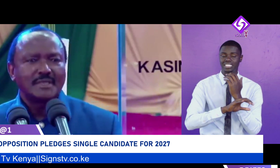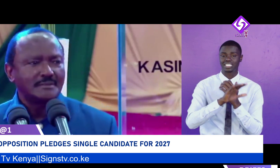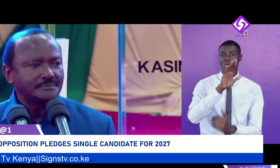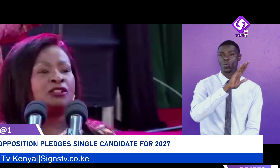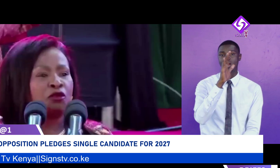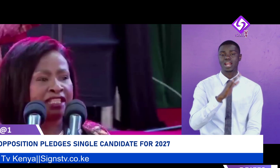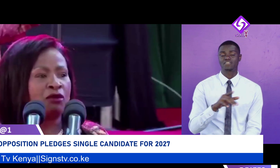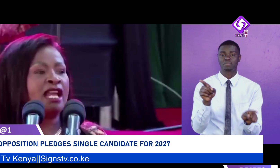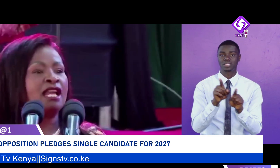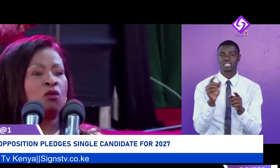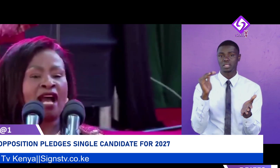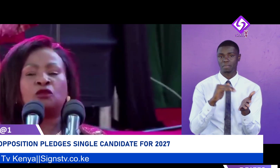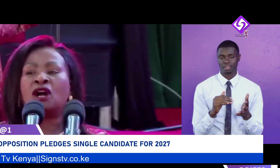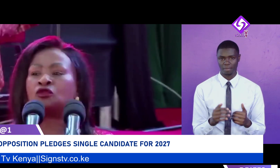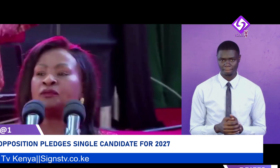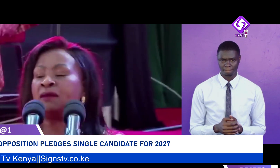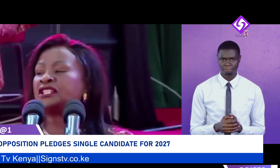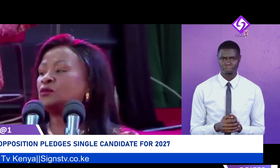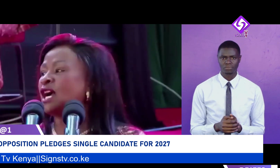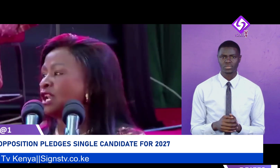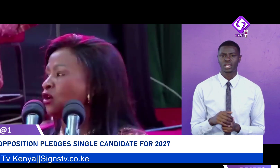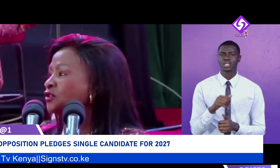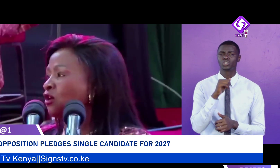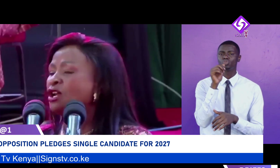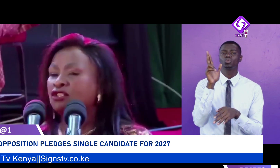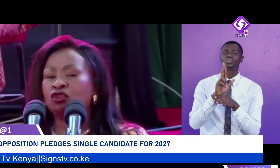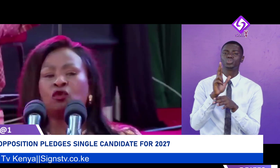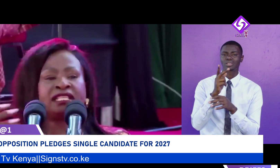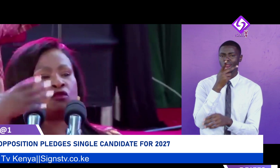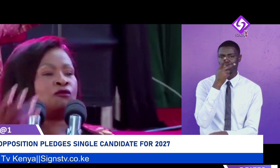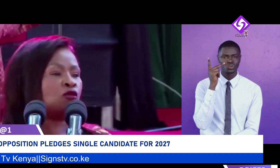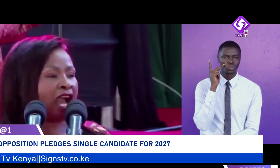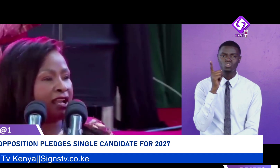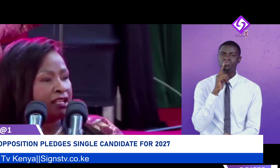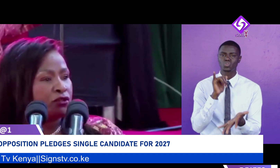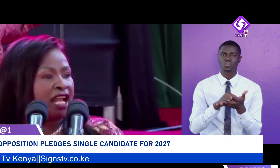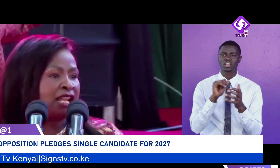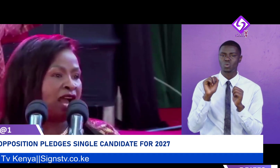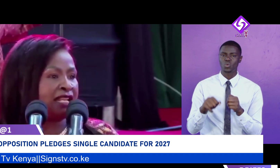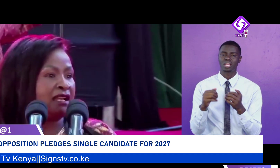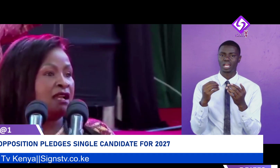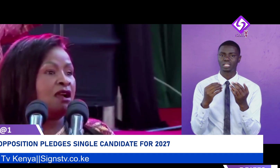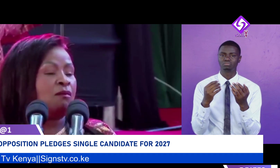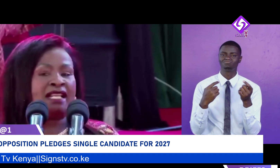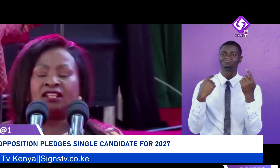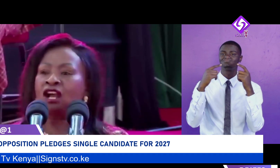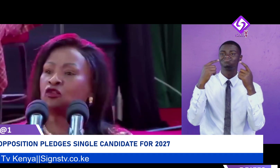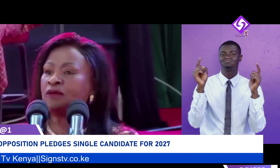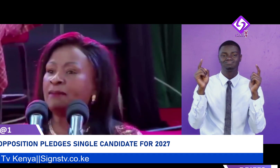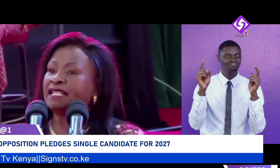again. Tusiwe watu wa kutumia Mheshimiwa Kalonzo ndio tuweze kuvuka. Tunaelewana? Maneno ya kutumia